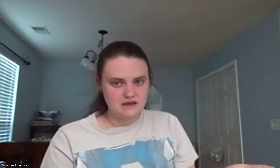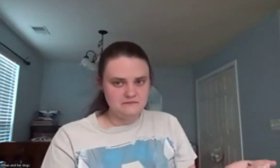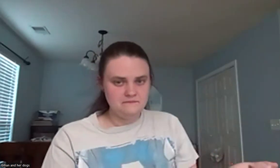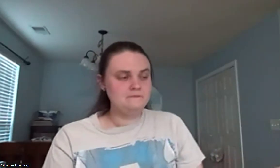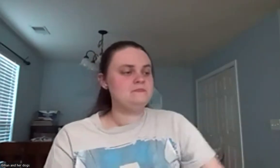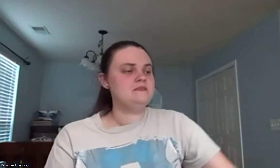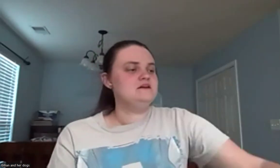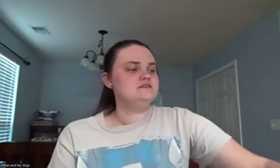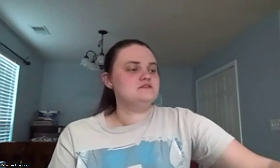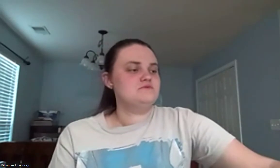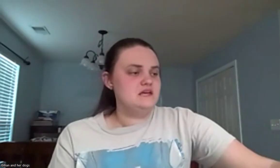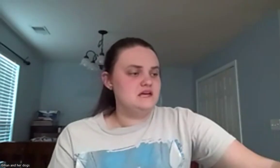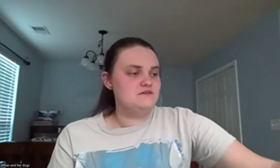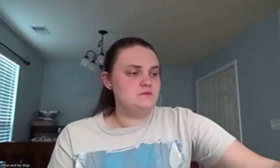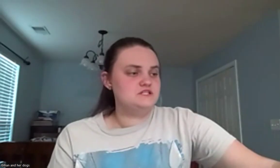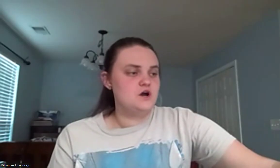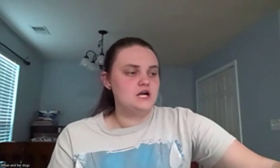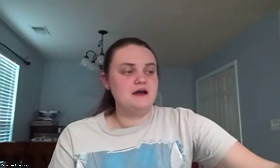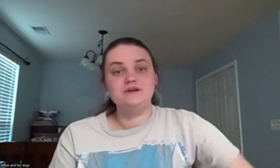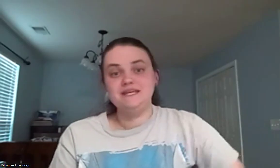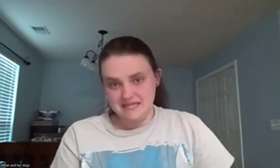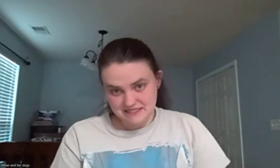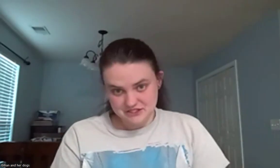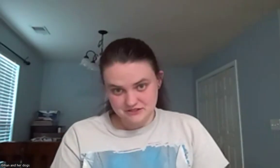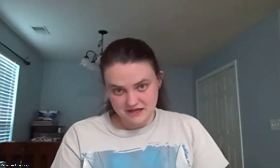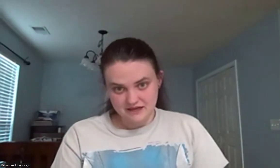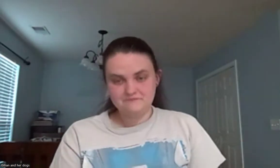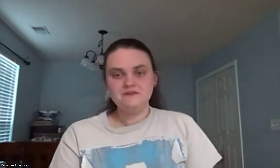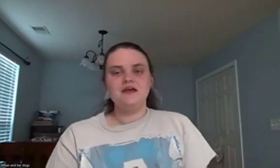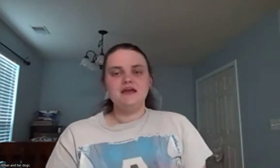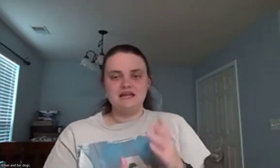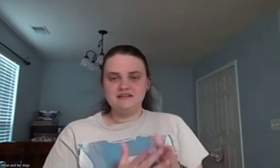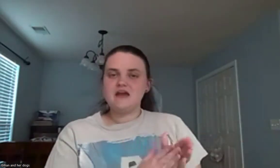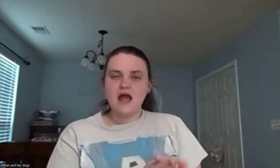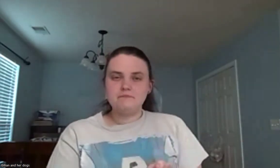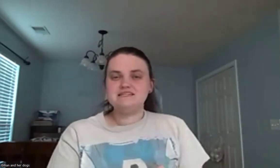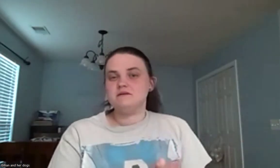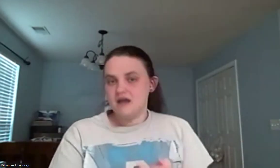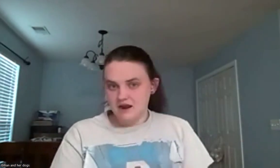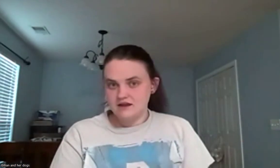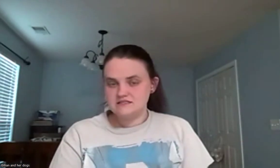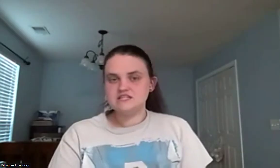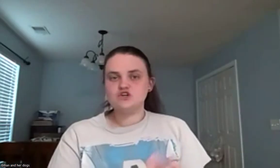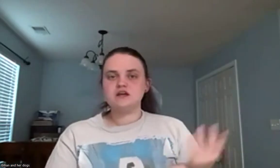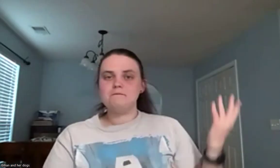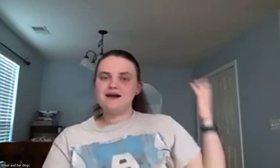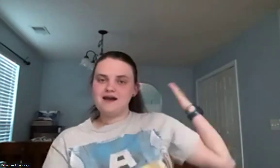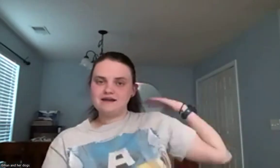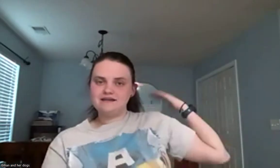Okay. So then if we were to talk about yesterday, anything that happened in the past is going to come behind us